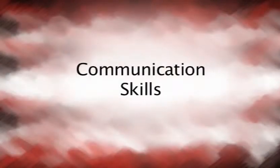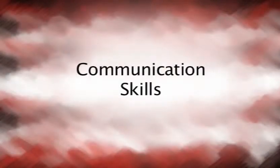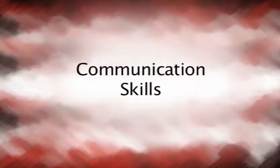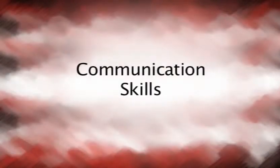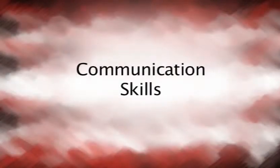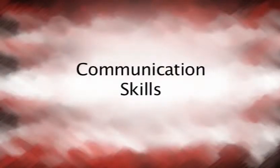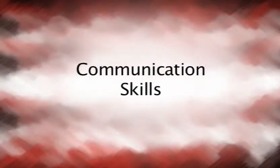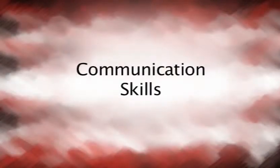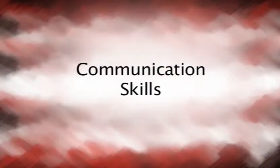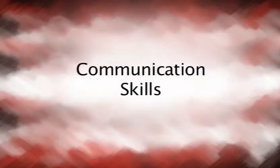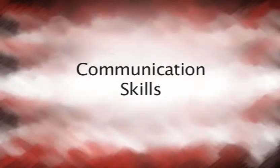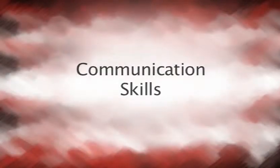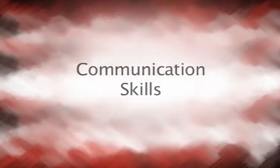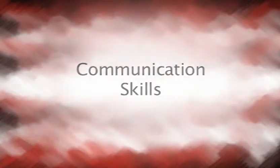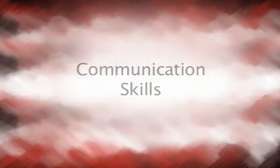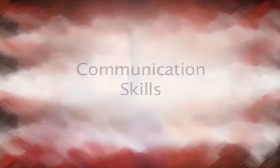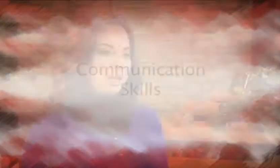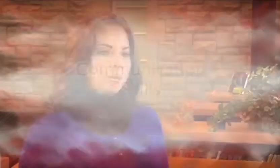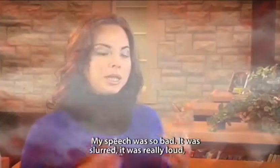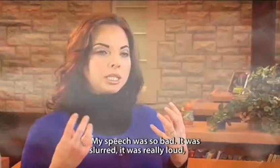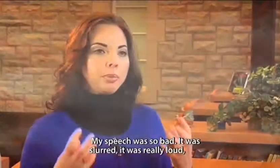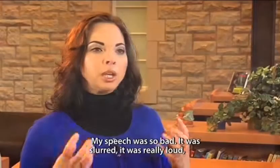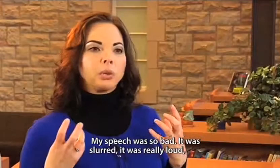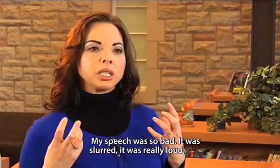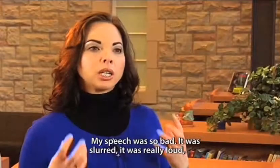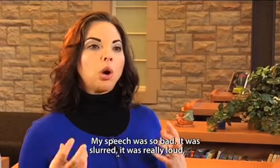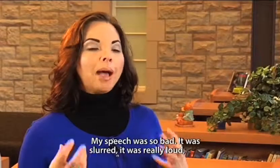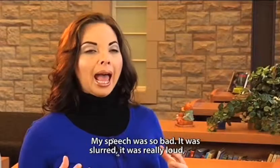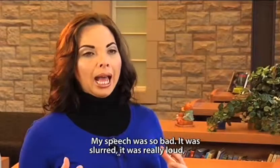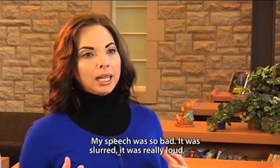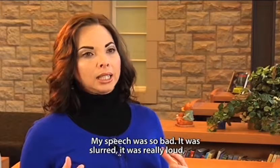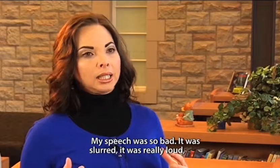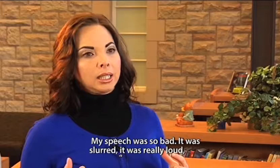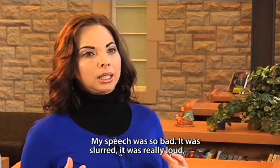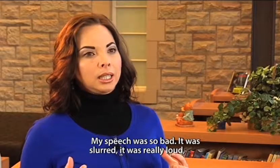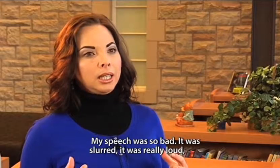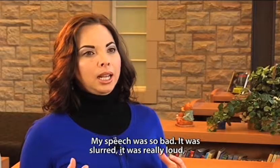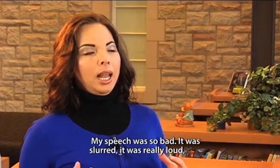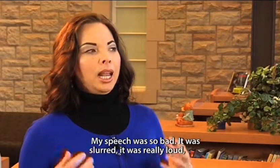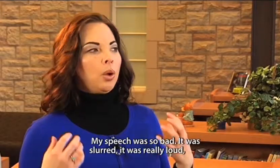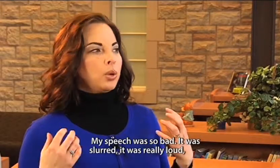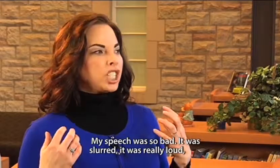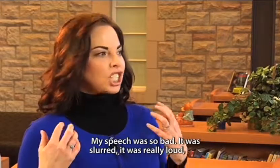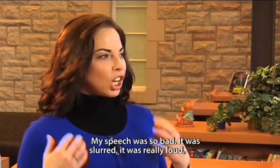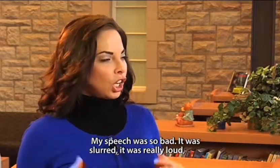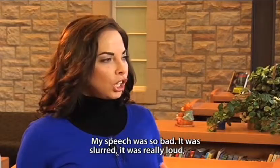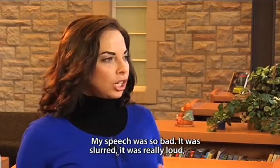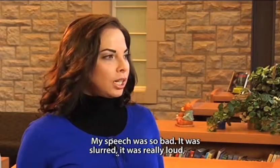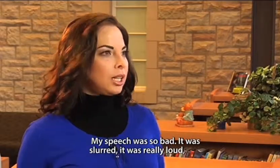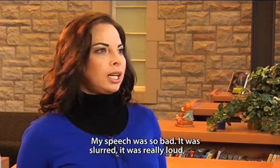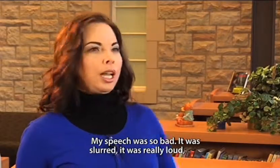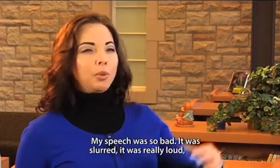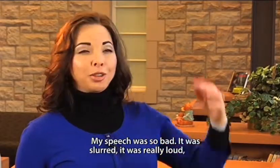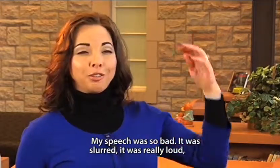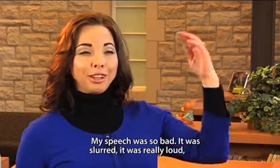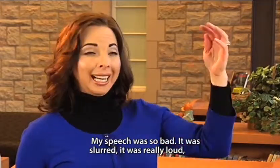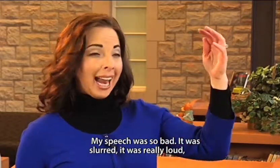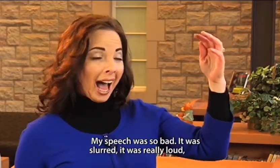Title, Communication Skills. My speech was so bad. It was slurred, it was really